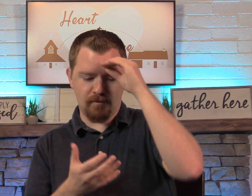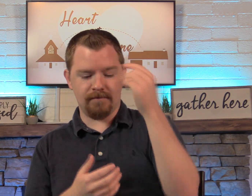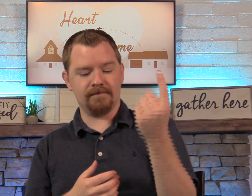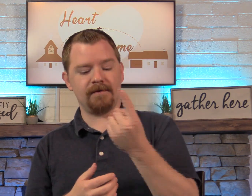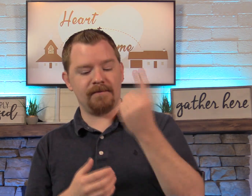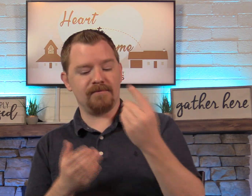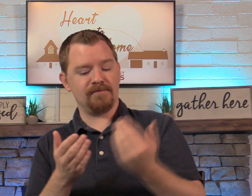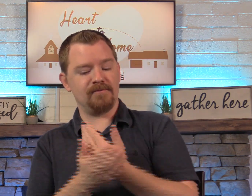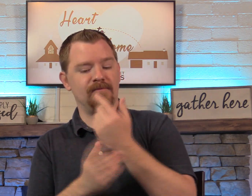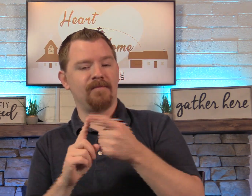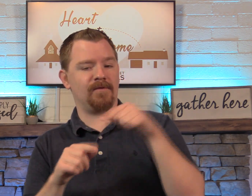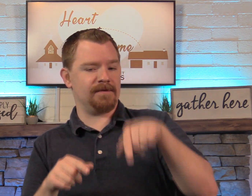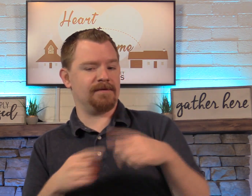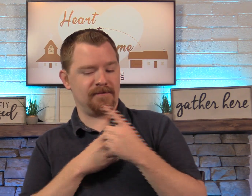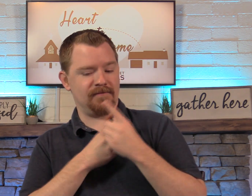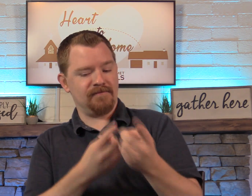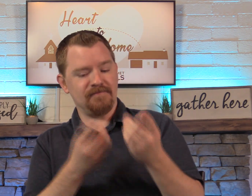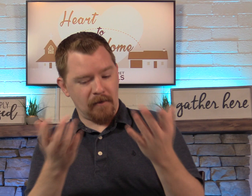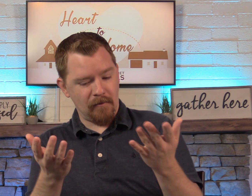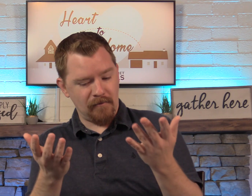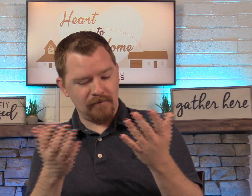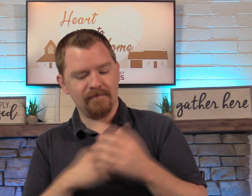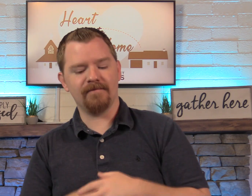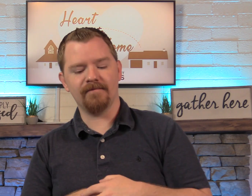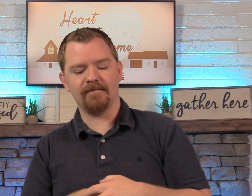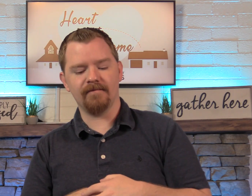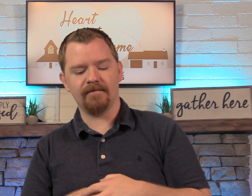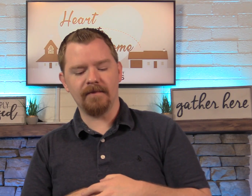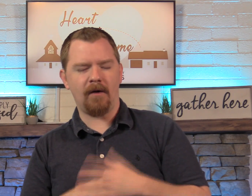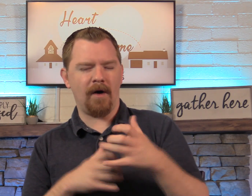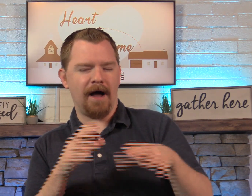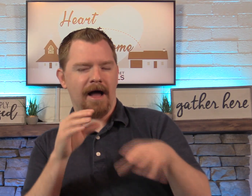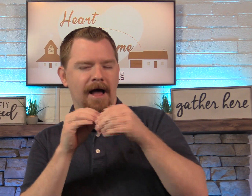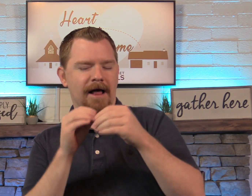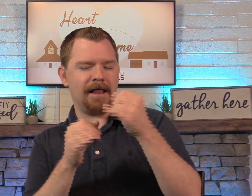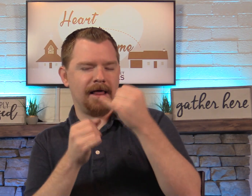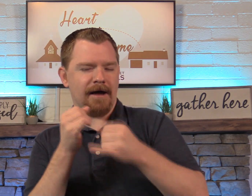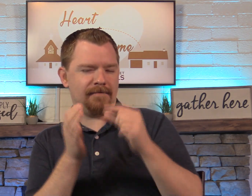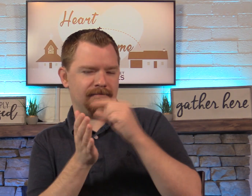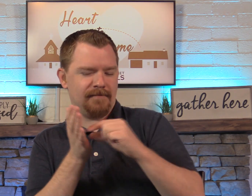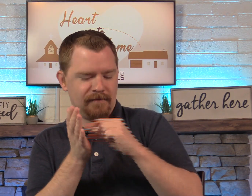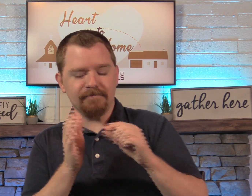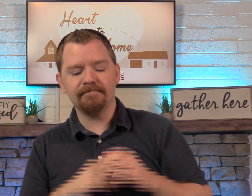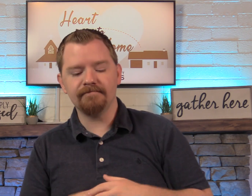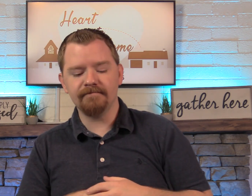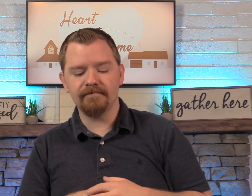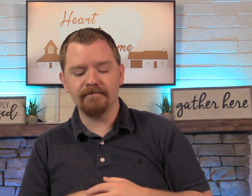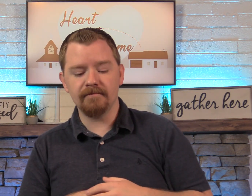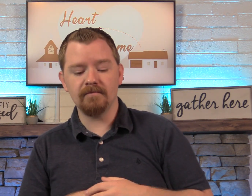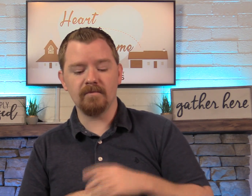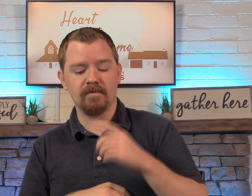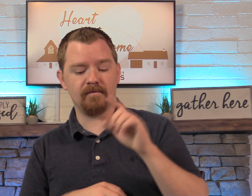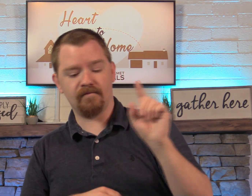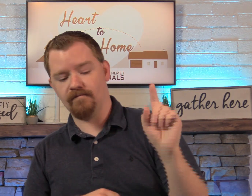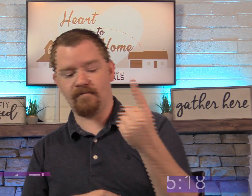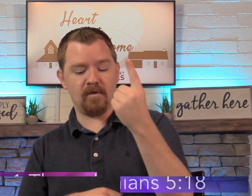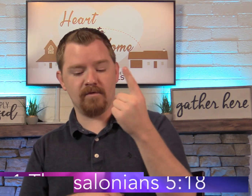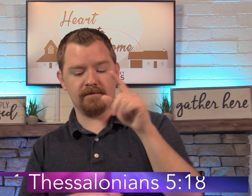I hope you've learned something new in this devotional. I want to add one last thing. In